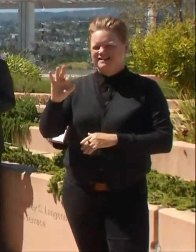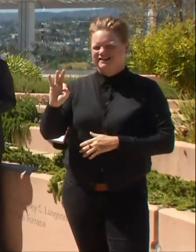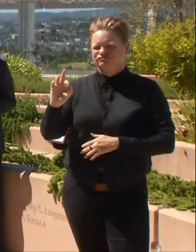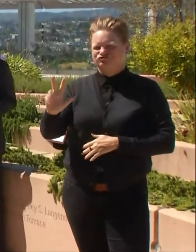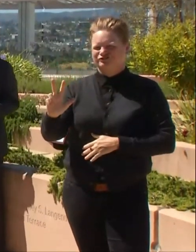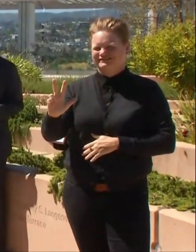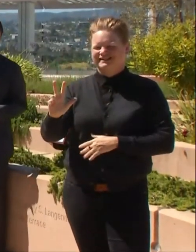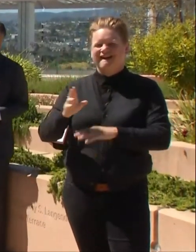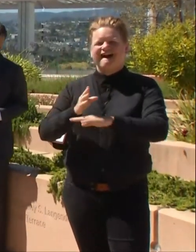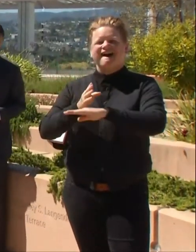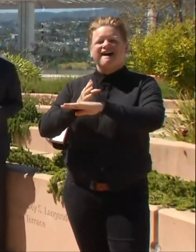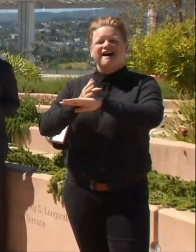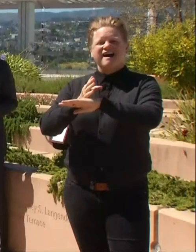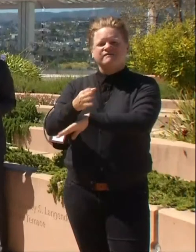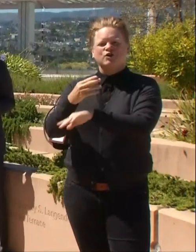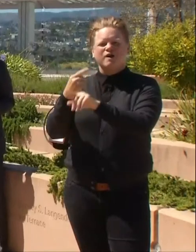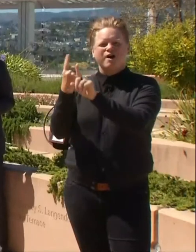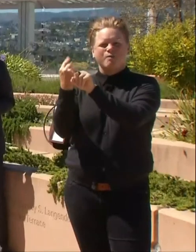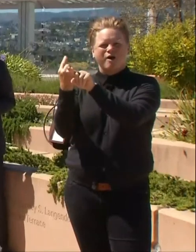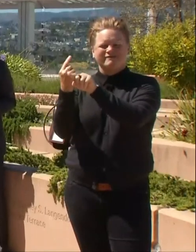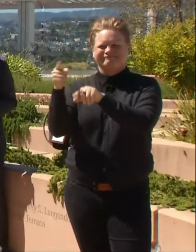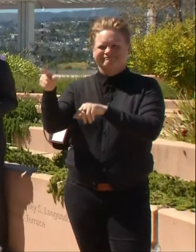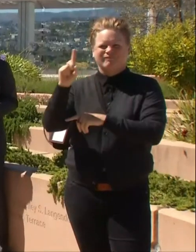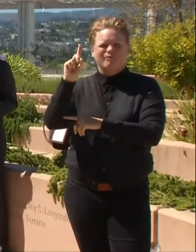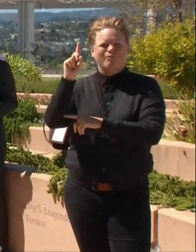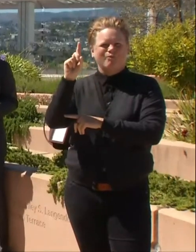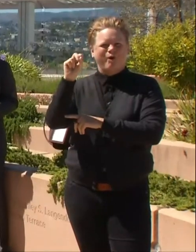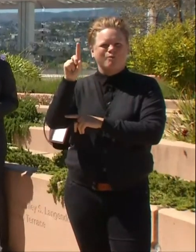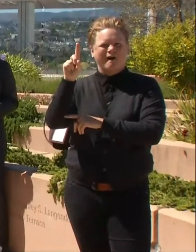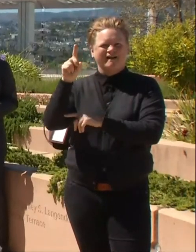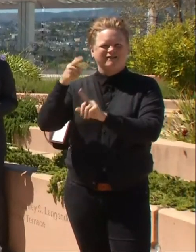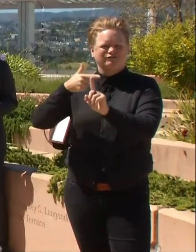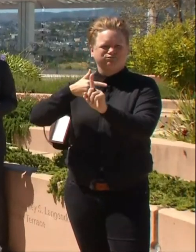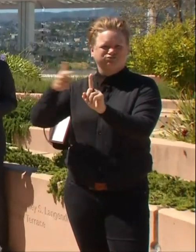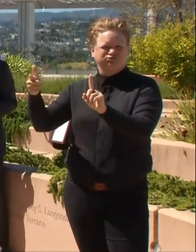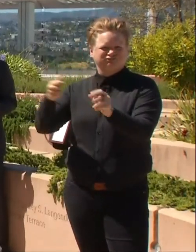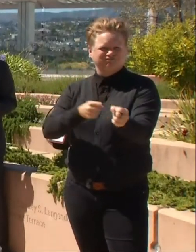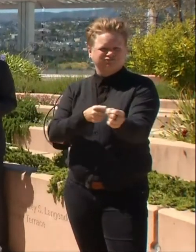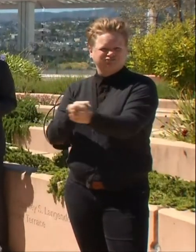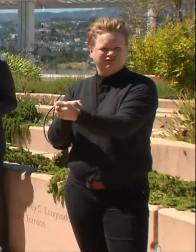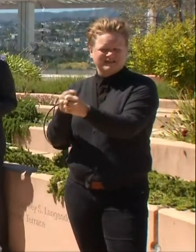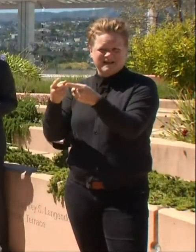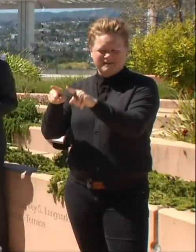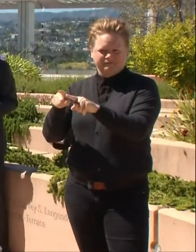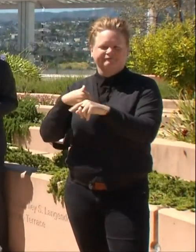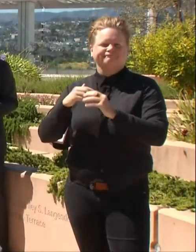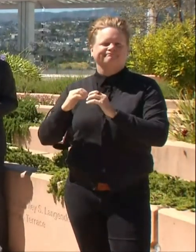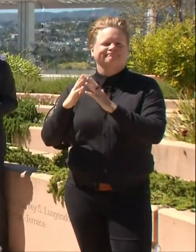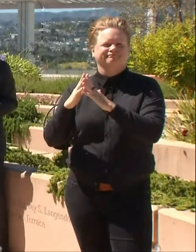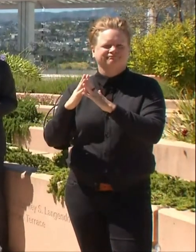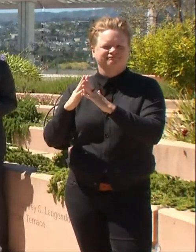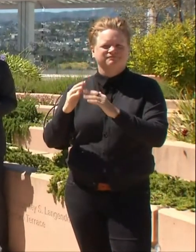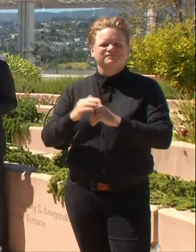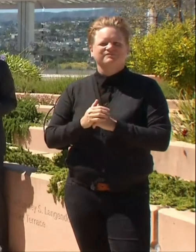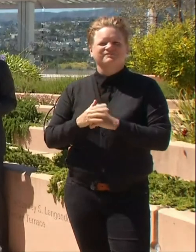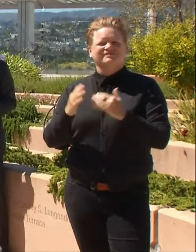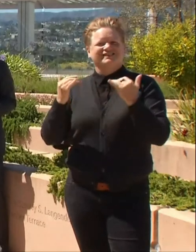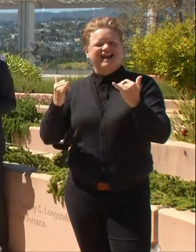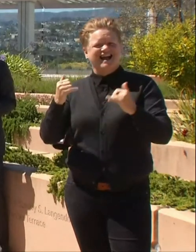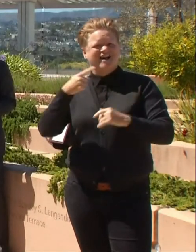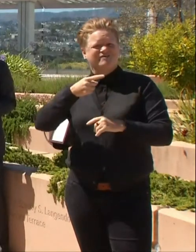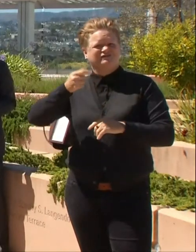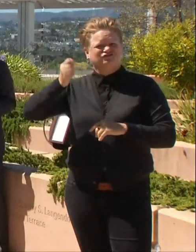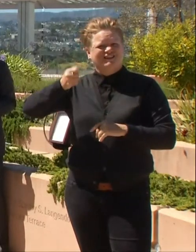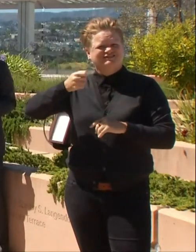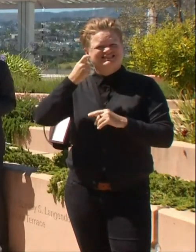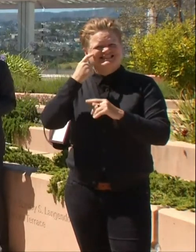at 101 California Street in San Francisco. This decision today would not only strike down the